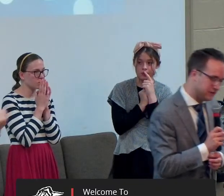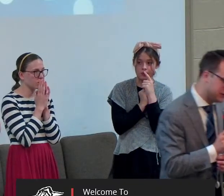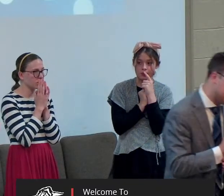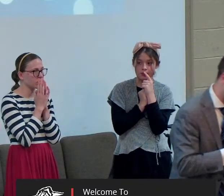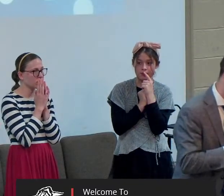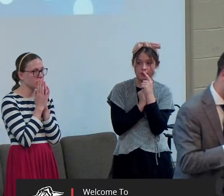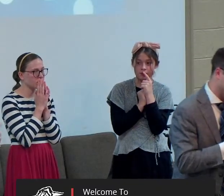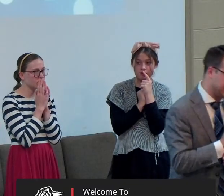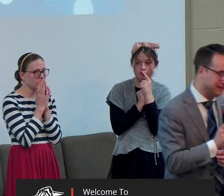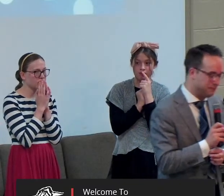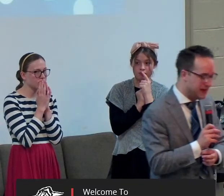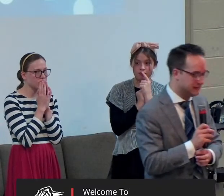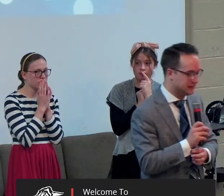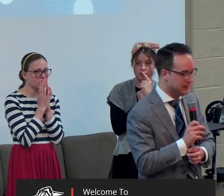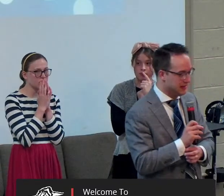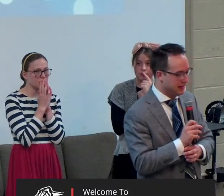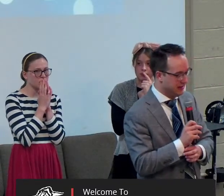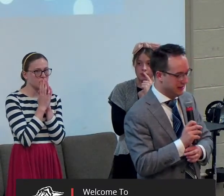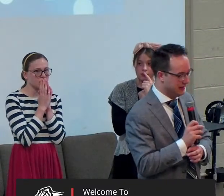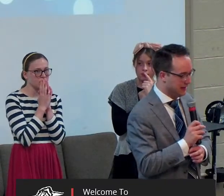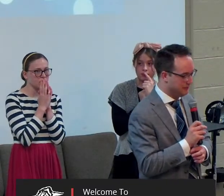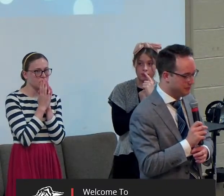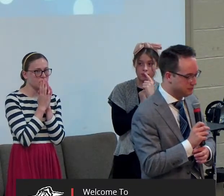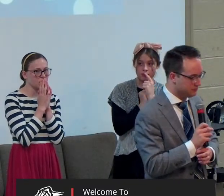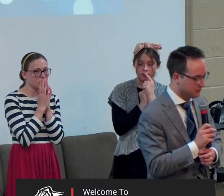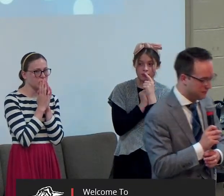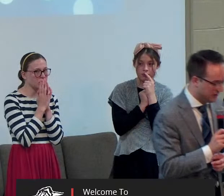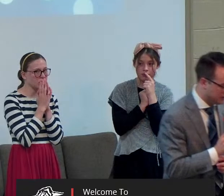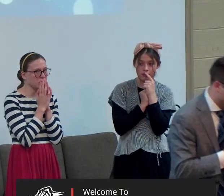fighting for second place at best, and